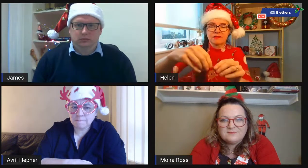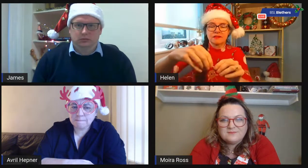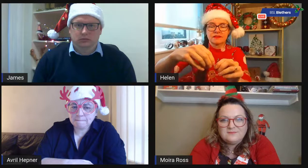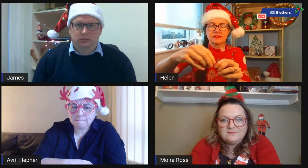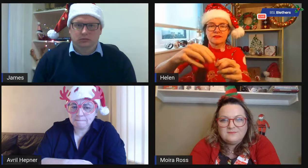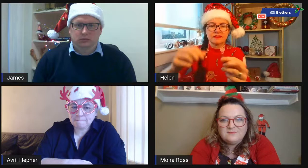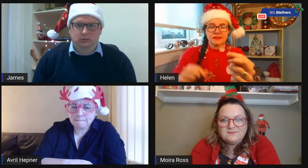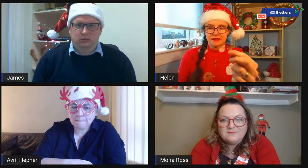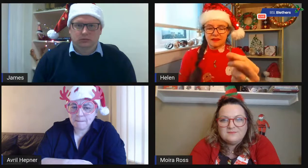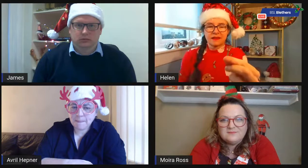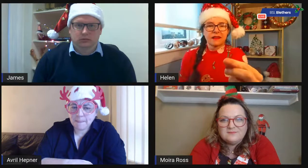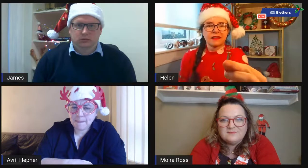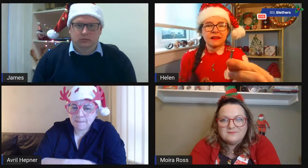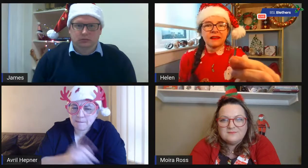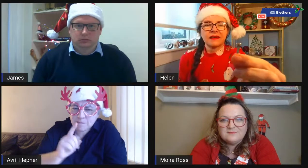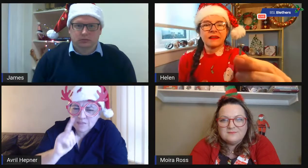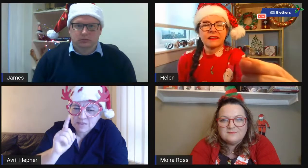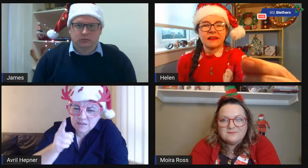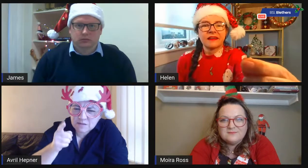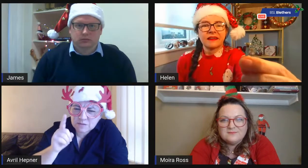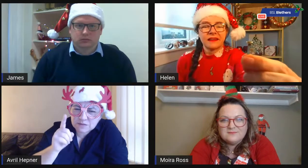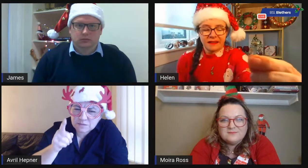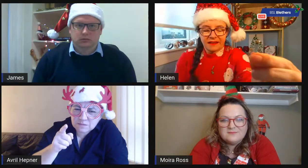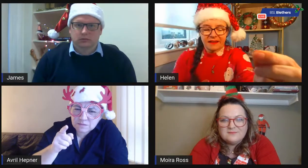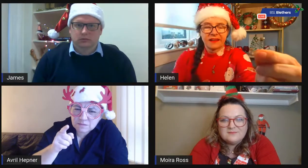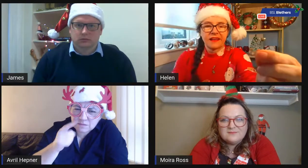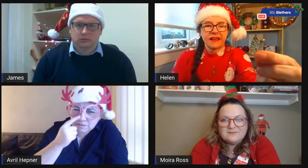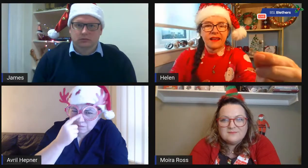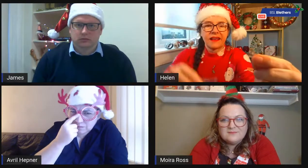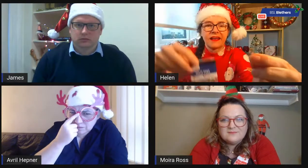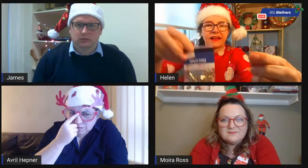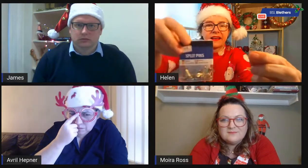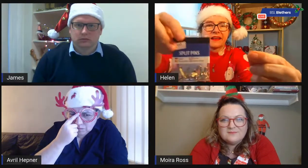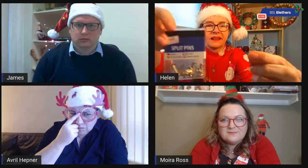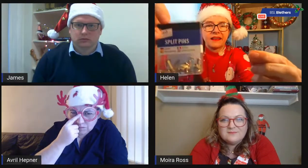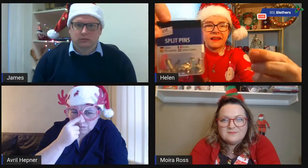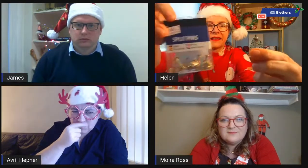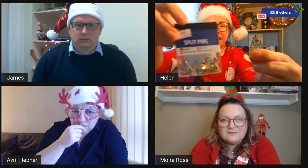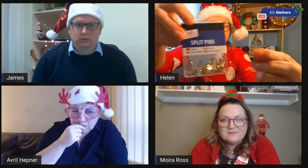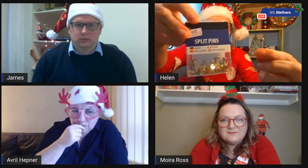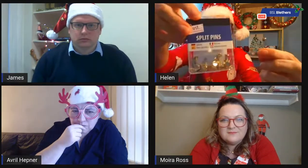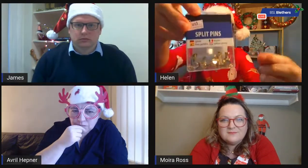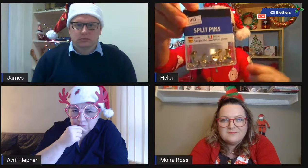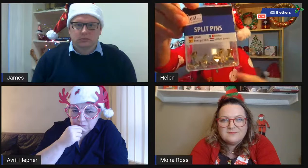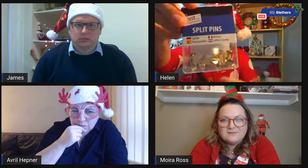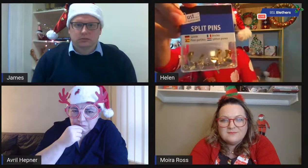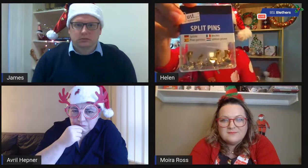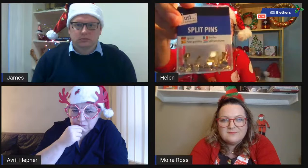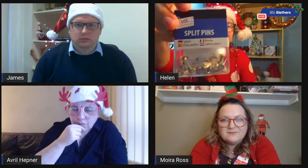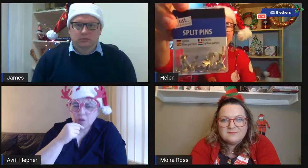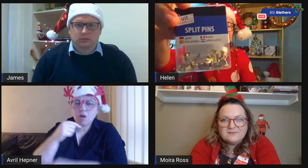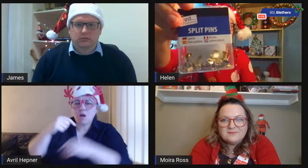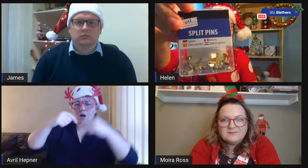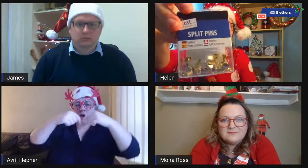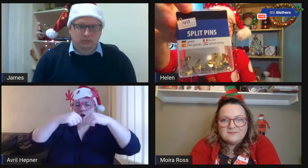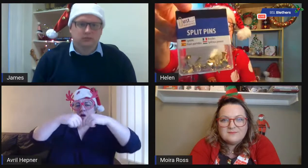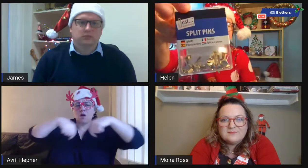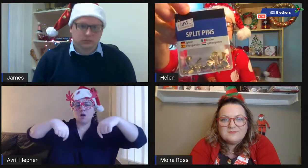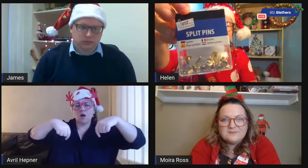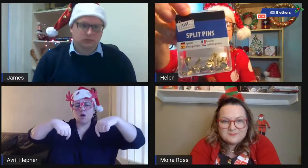must, is make sure you have these pins. What are these? Called? There you go. They're called split pins, and you can